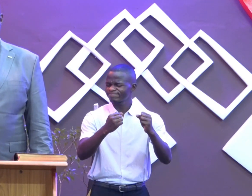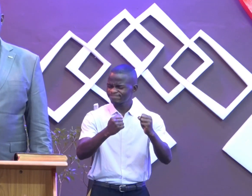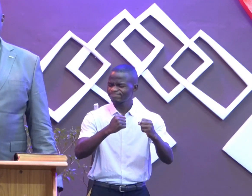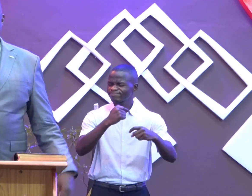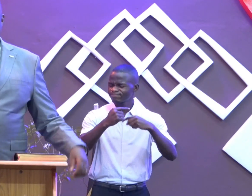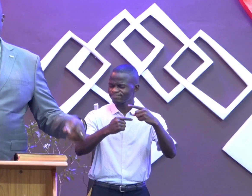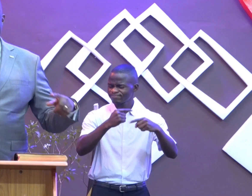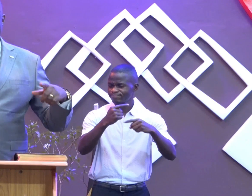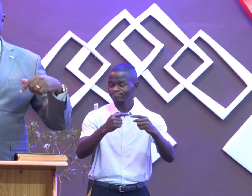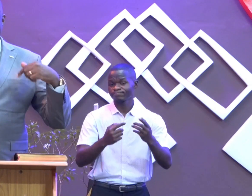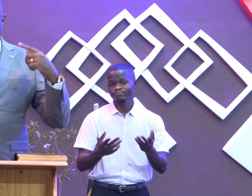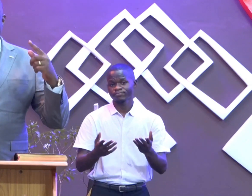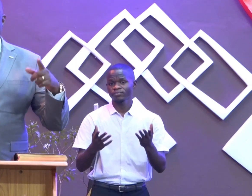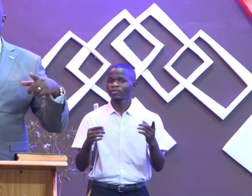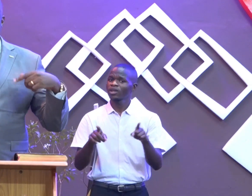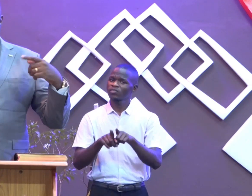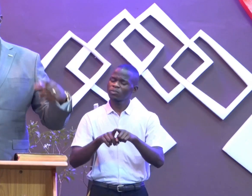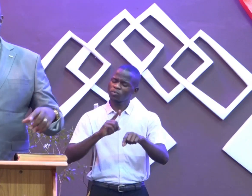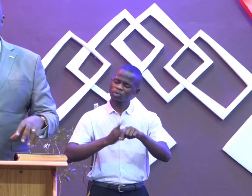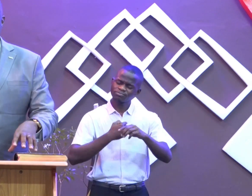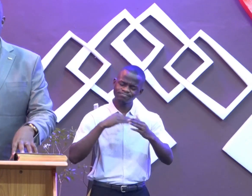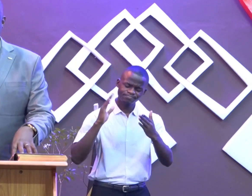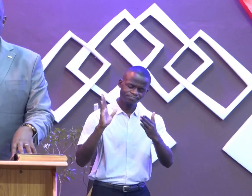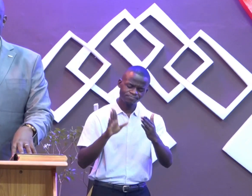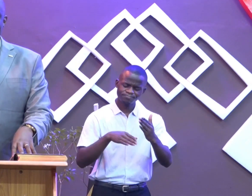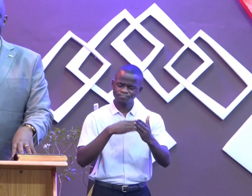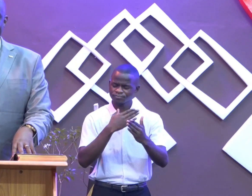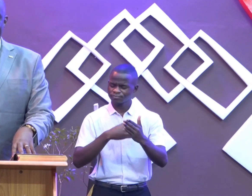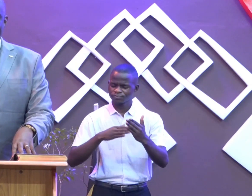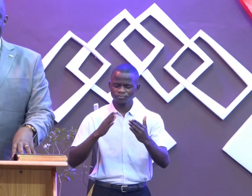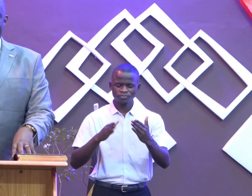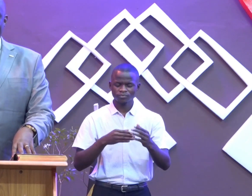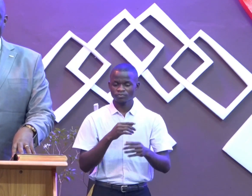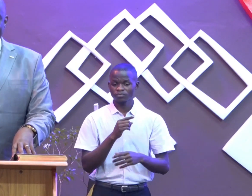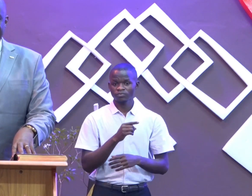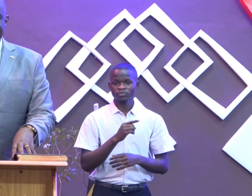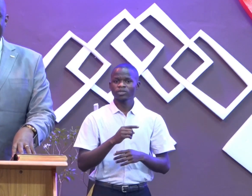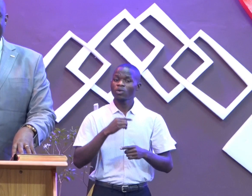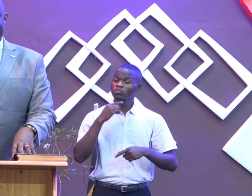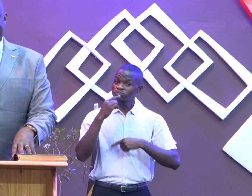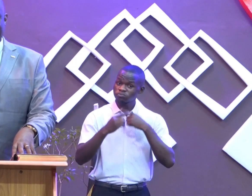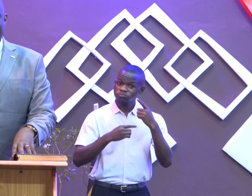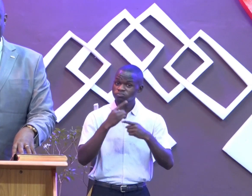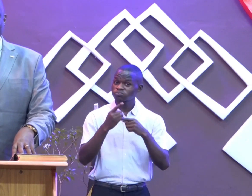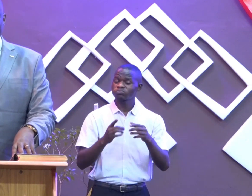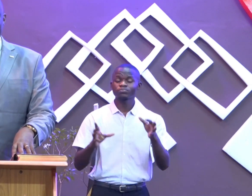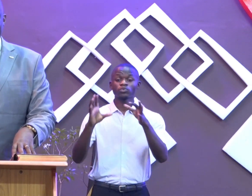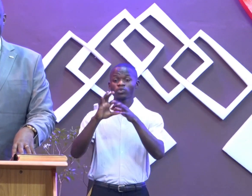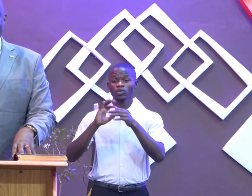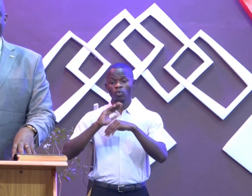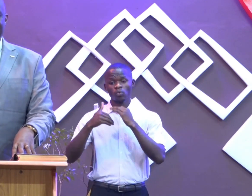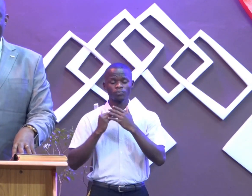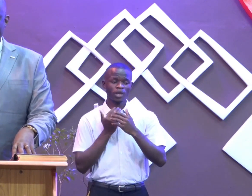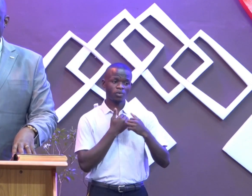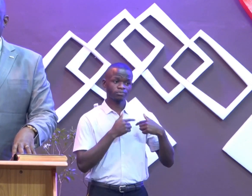God establishes it. Ngabe tunaba tuyimba oluyimba luno. And as we sing this song, ayongera okugatta emitima gyaffe wamu.